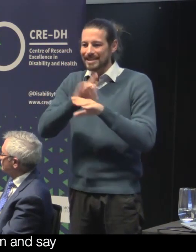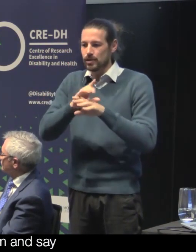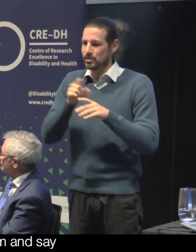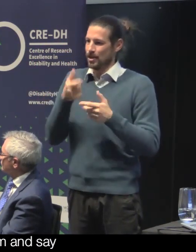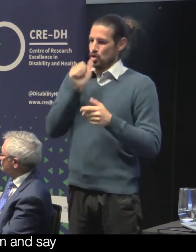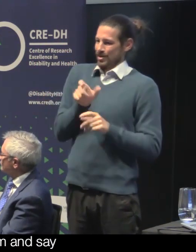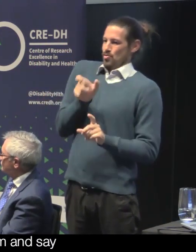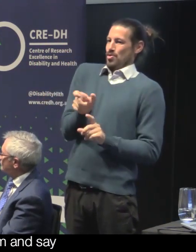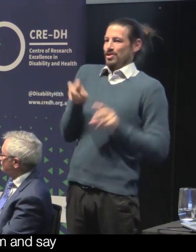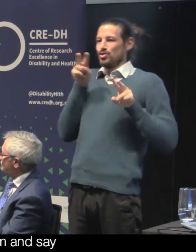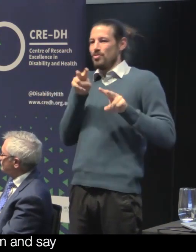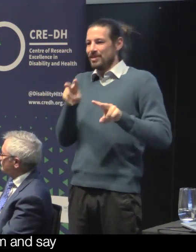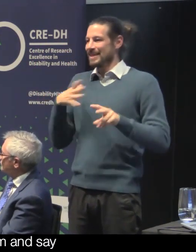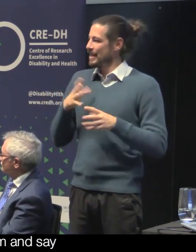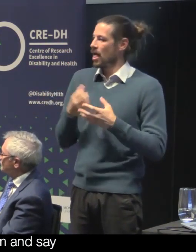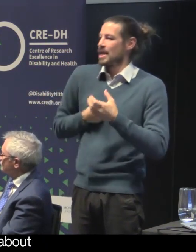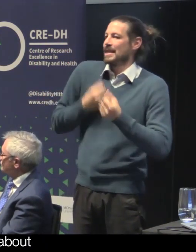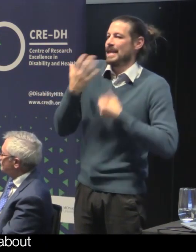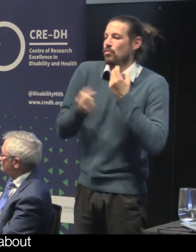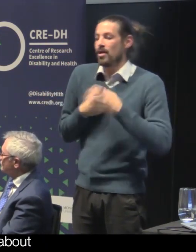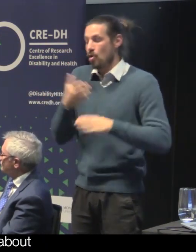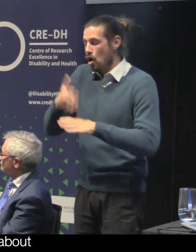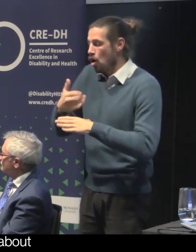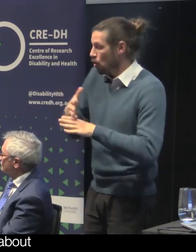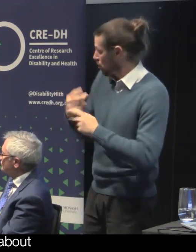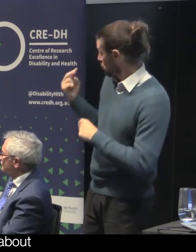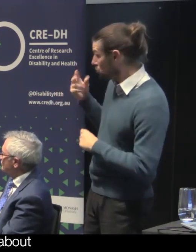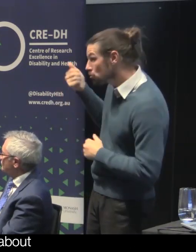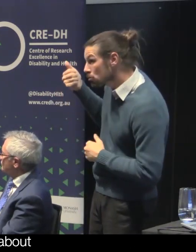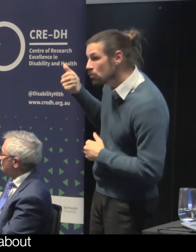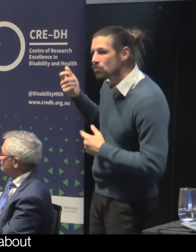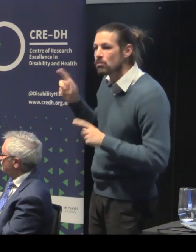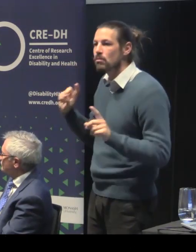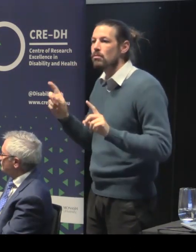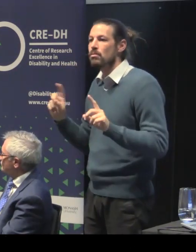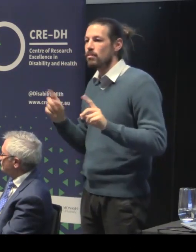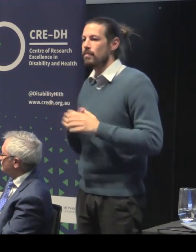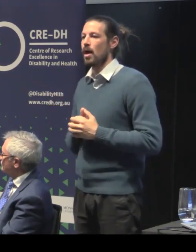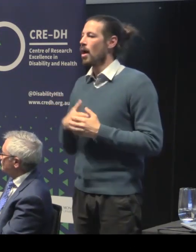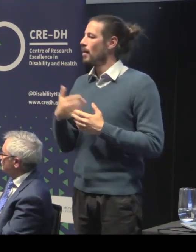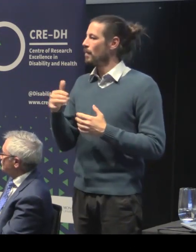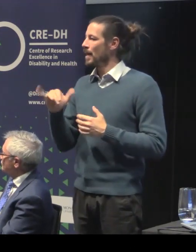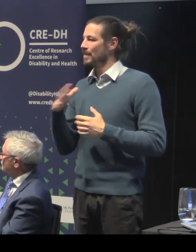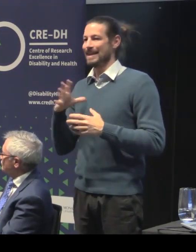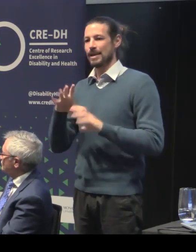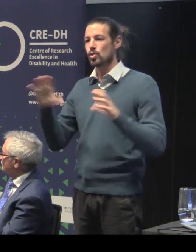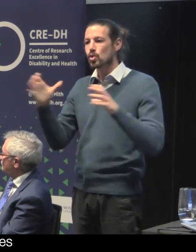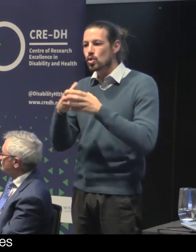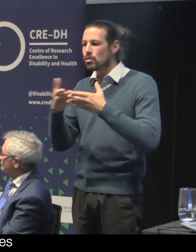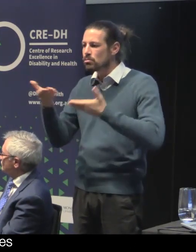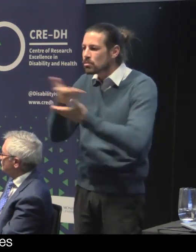say, that was the right thing to do, or have you thought about doing it a different way? So some sort of supervision, or maybe meeting as a group. And there are big